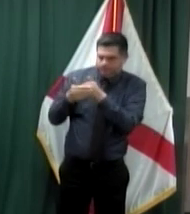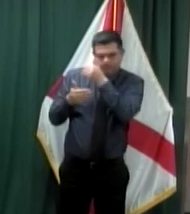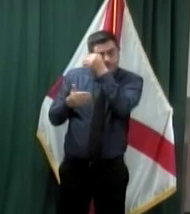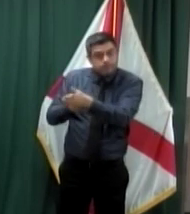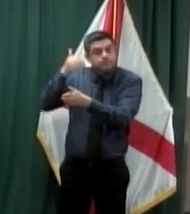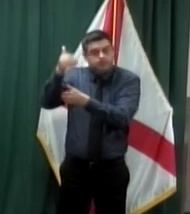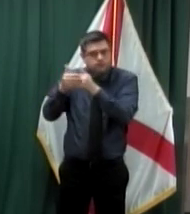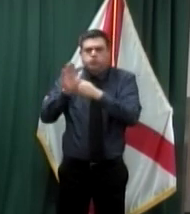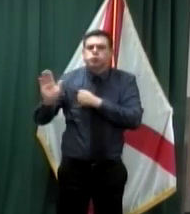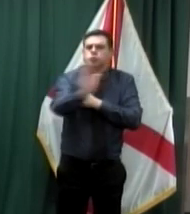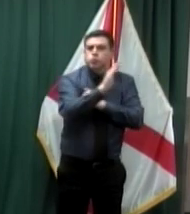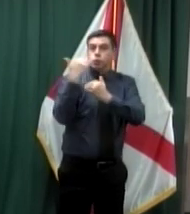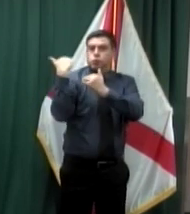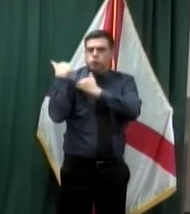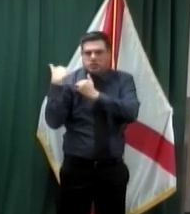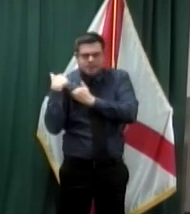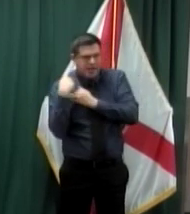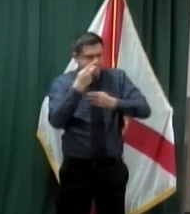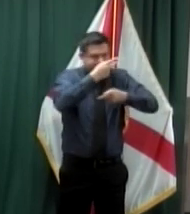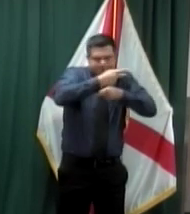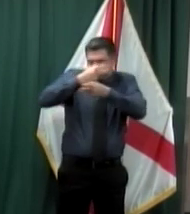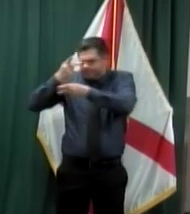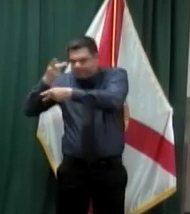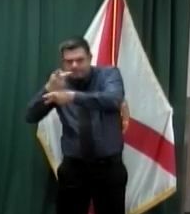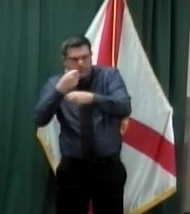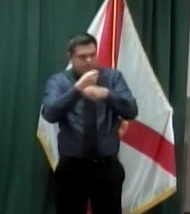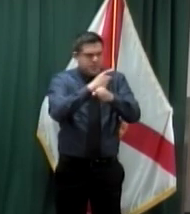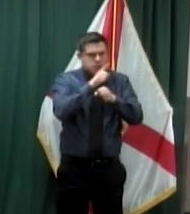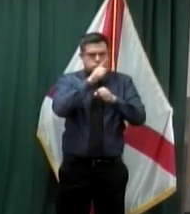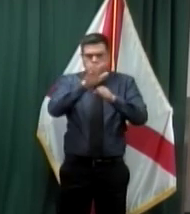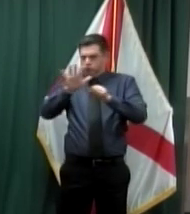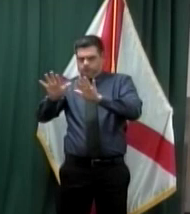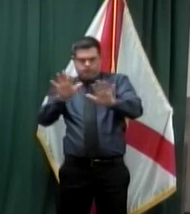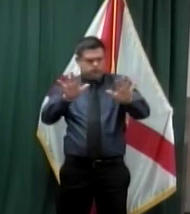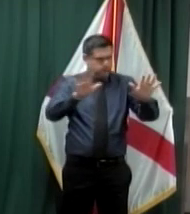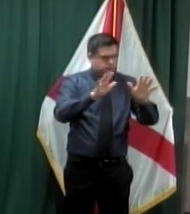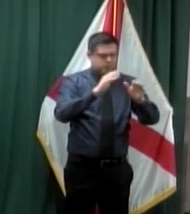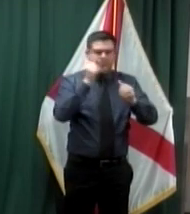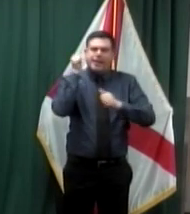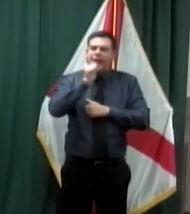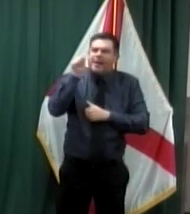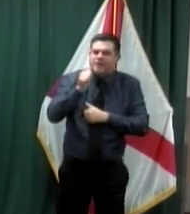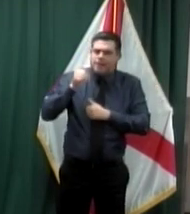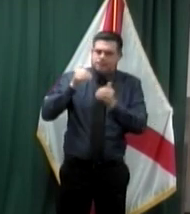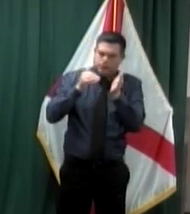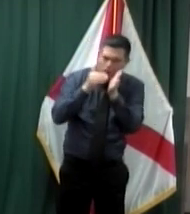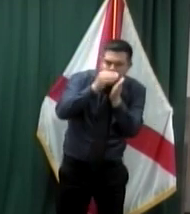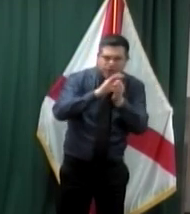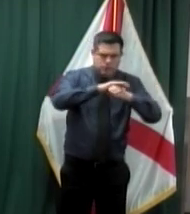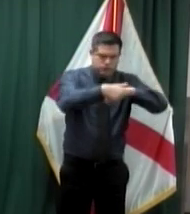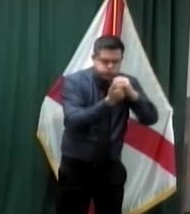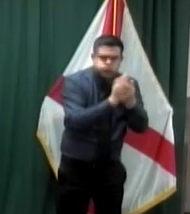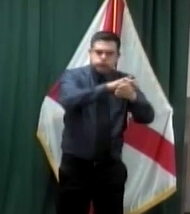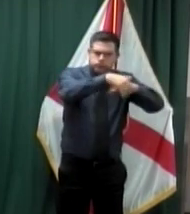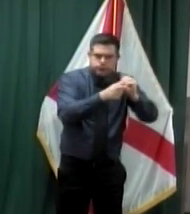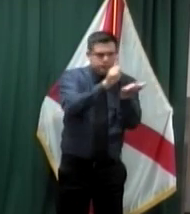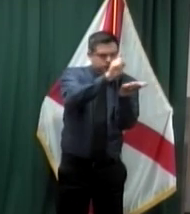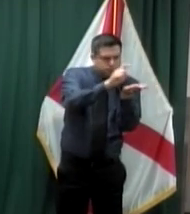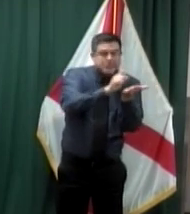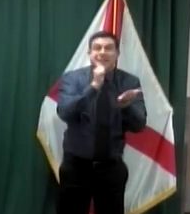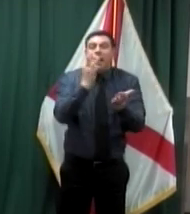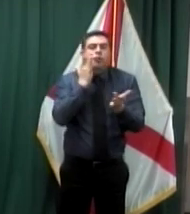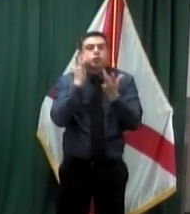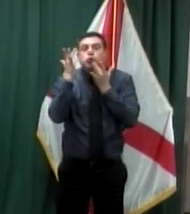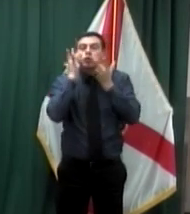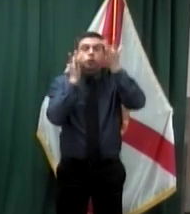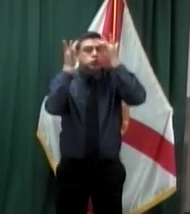watch what we do, keeping our hygiene, washing our hands, keeping our hands away from our face, making sure we try to keep those distances. More